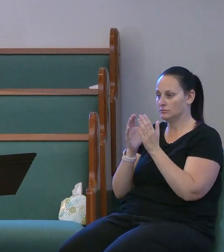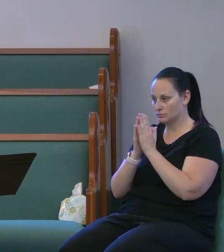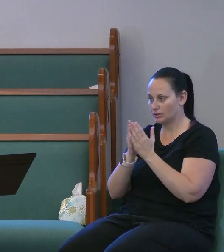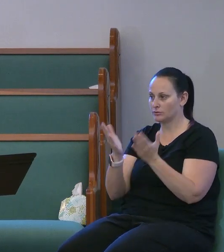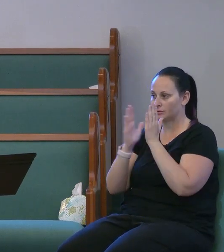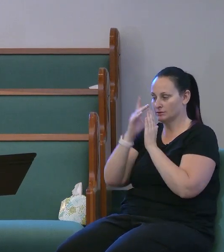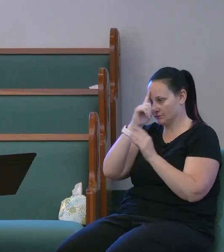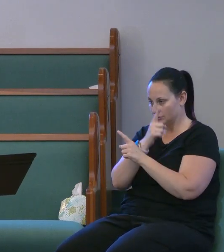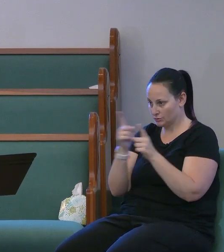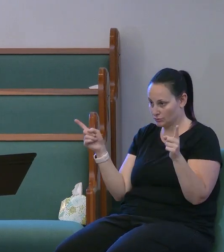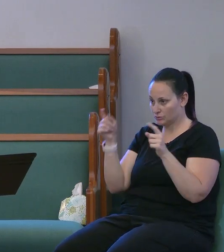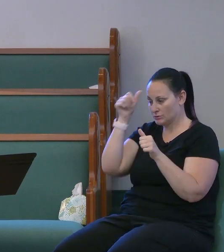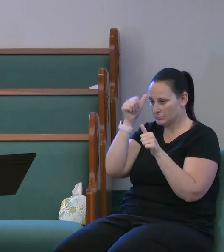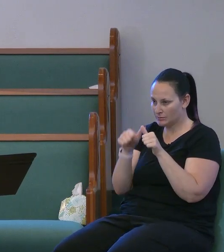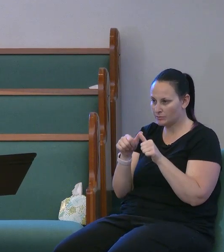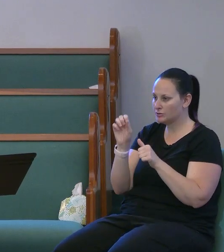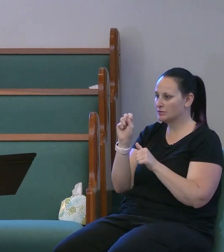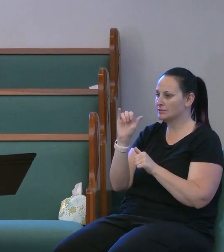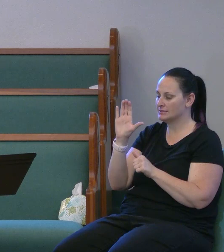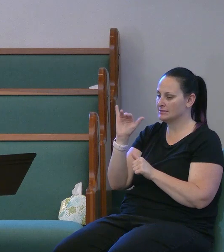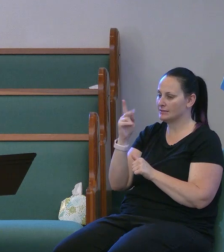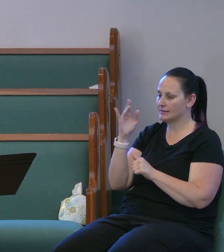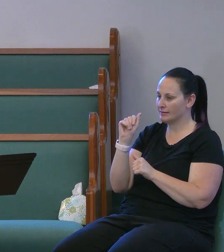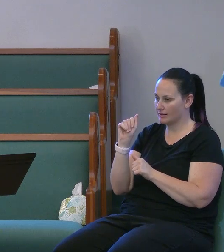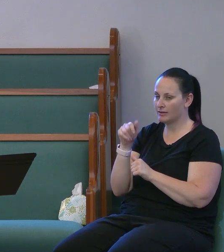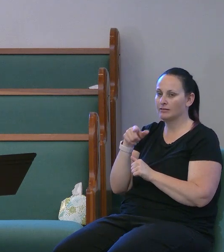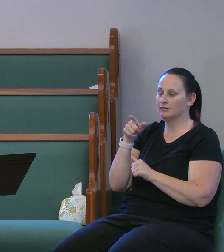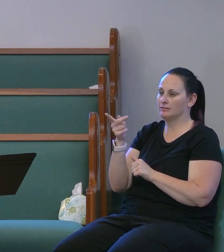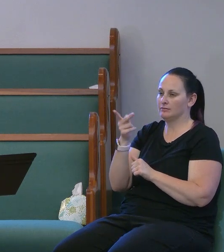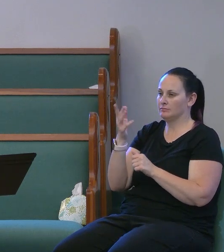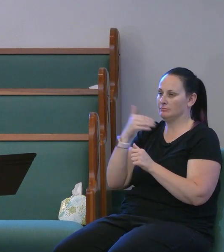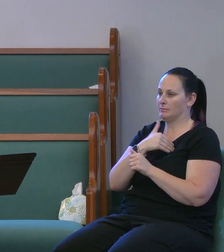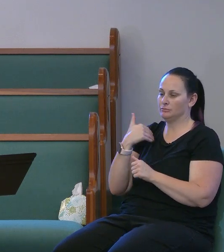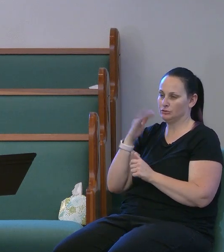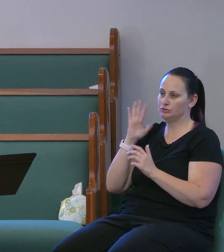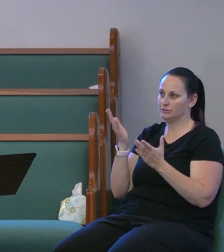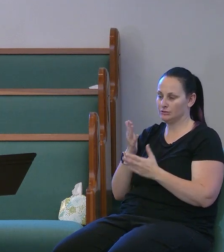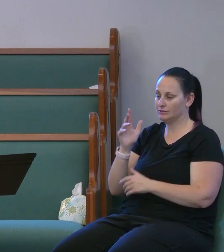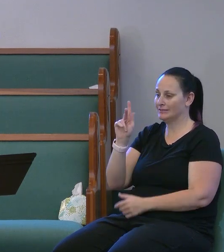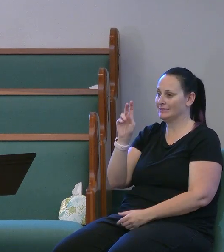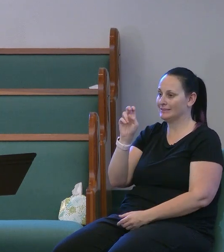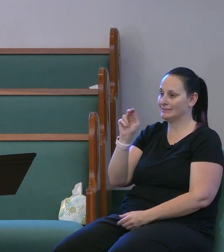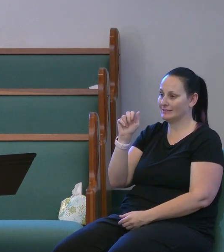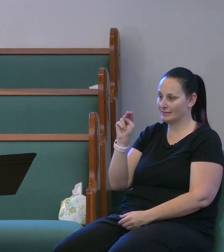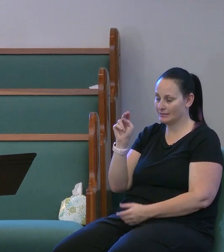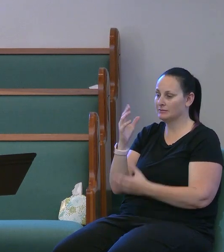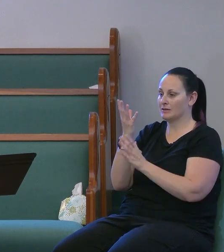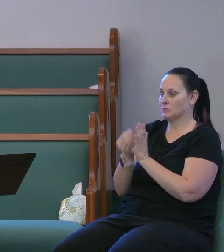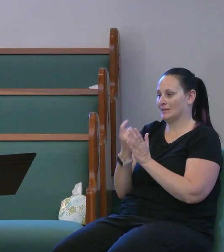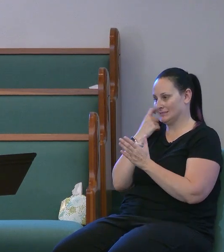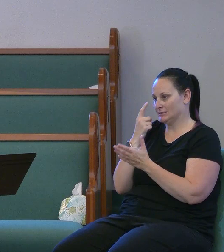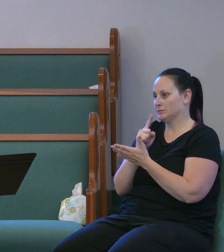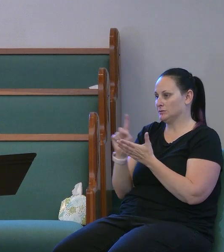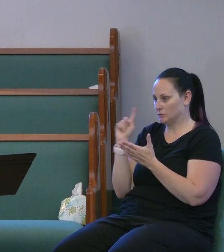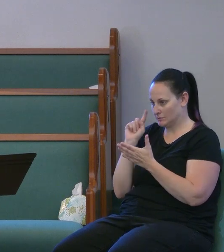of you may remember Kevin and Cynthia Midlam. They were former members here, and Kevin passed away this last week. So we want